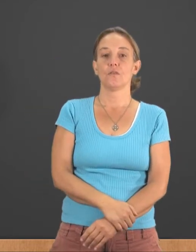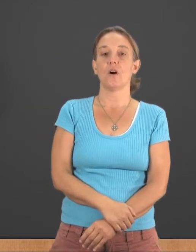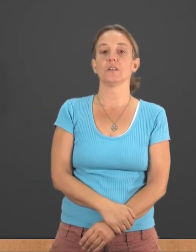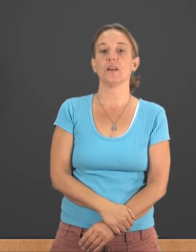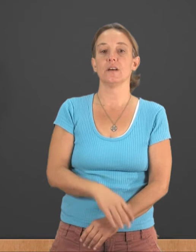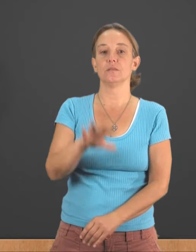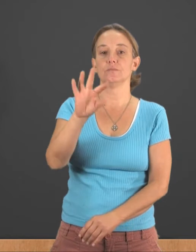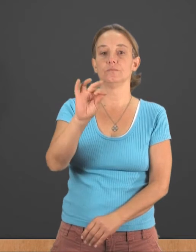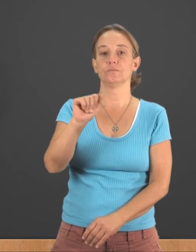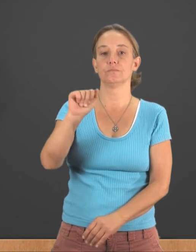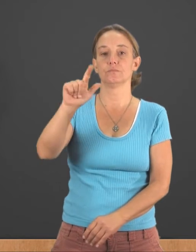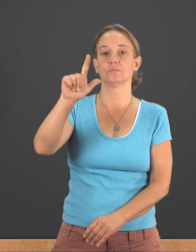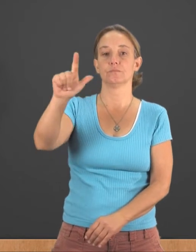Fall down.